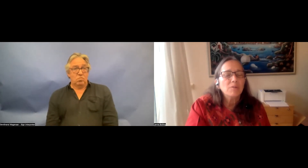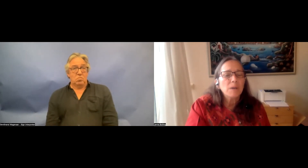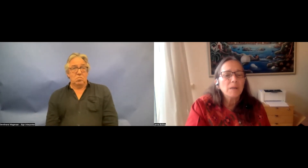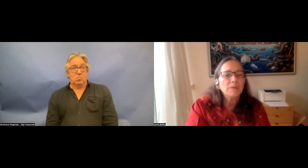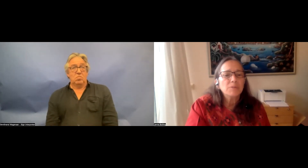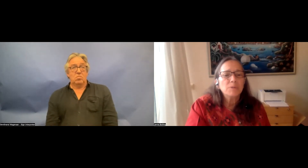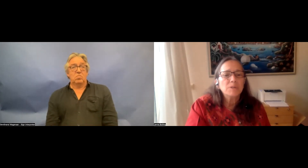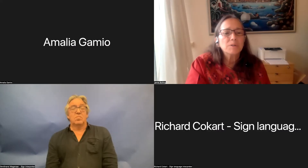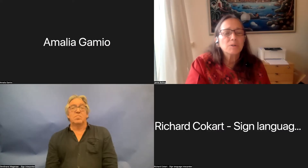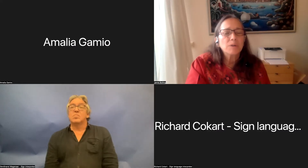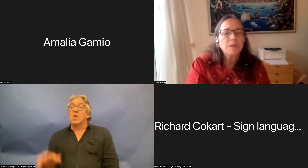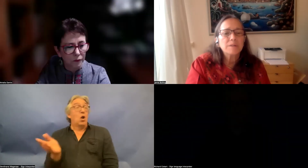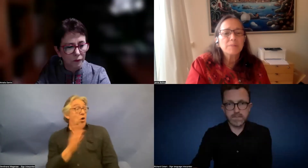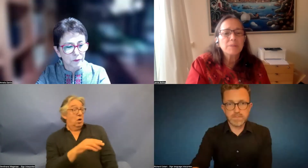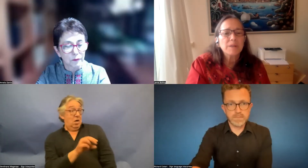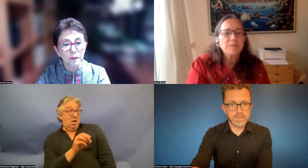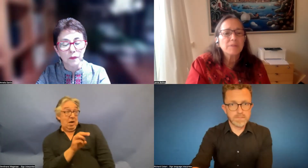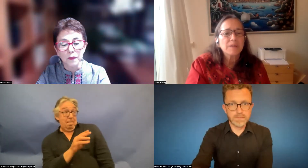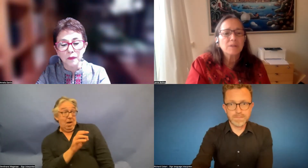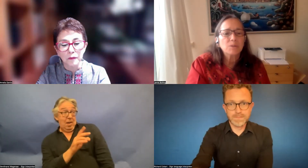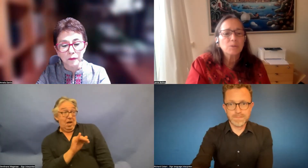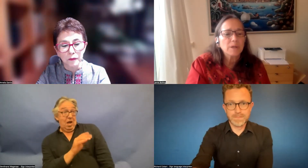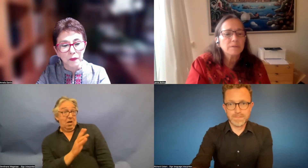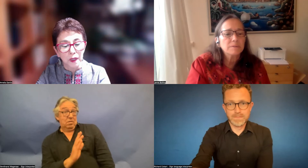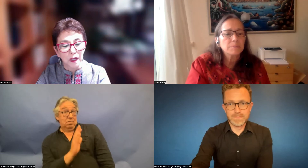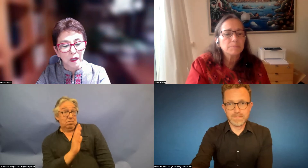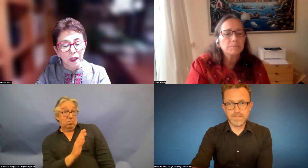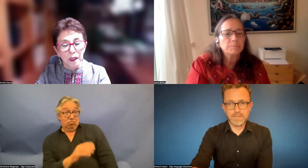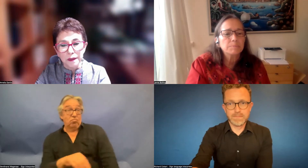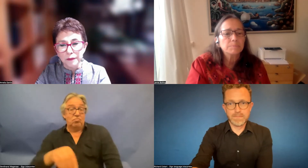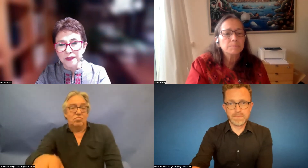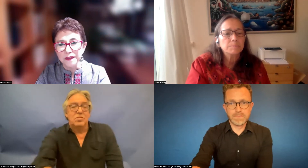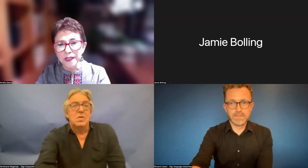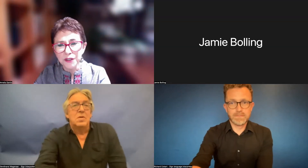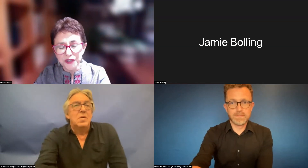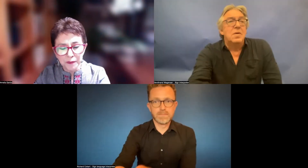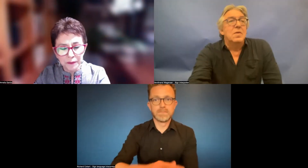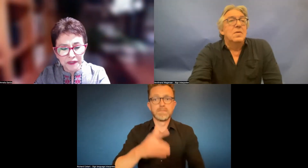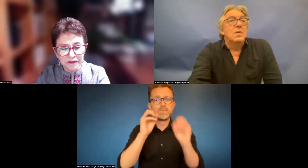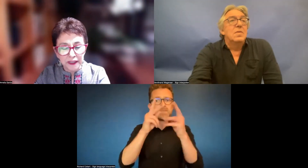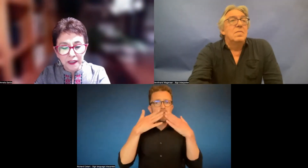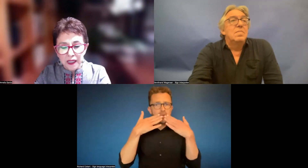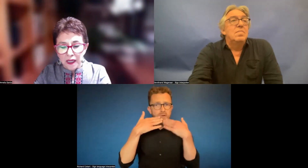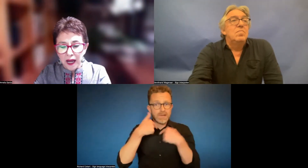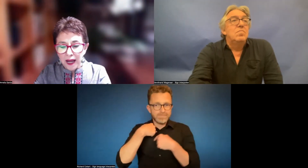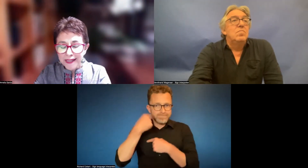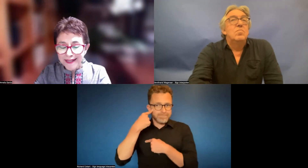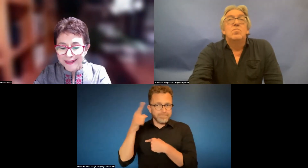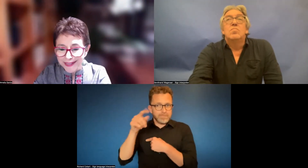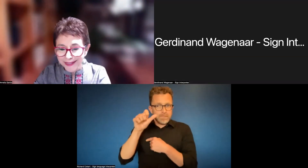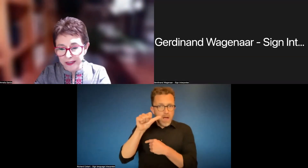I have Amalie, if you want to, your hand is up, and then after that, Lucas. Yes, thank you, Jamie. Briefly,